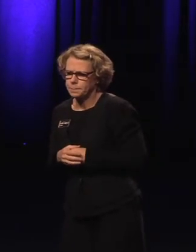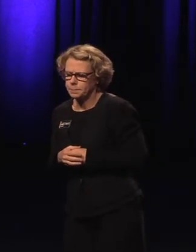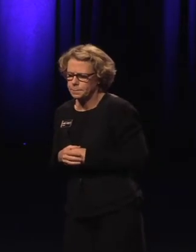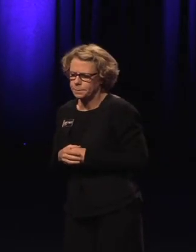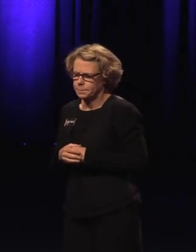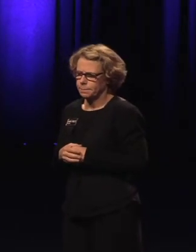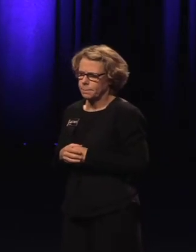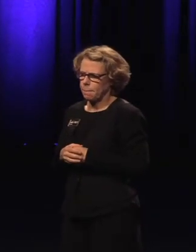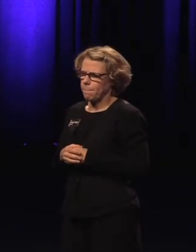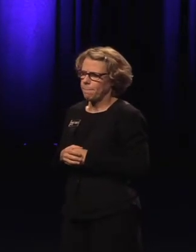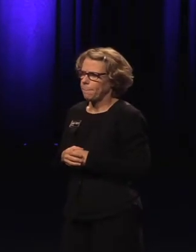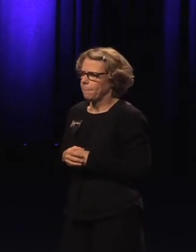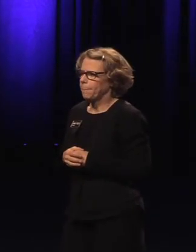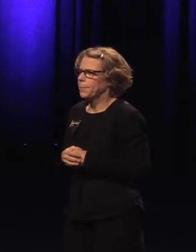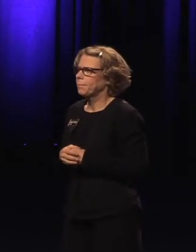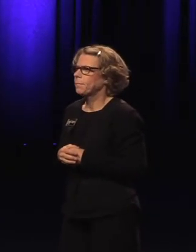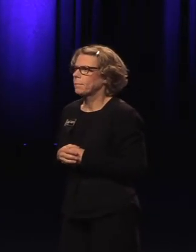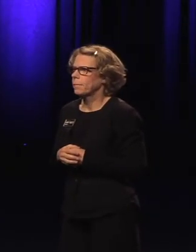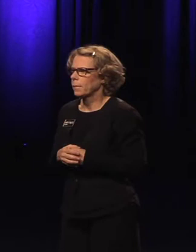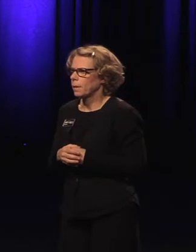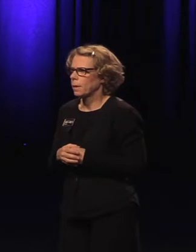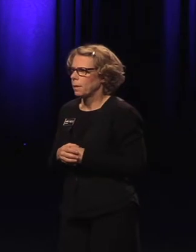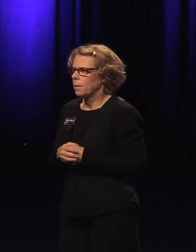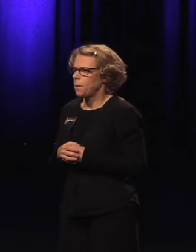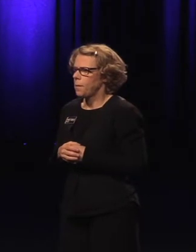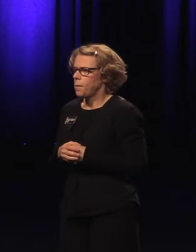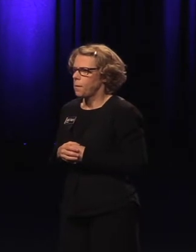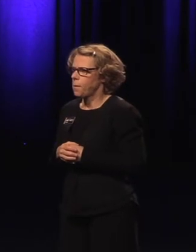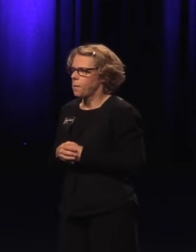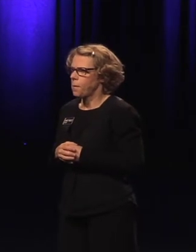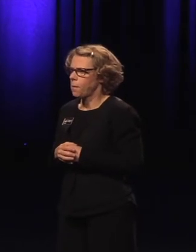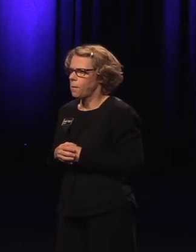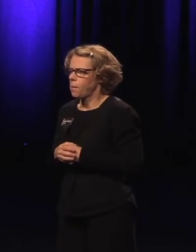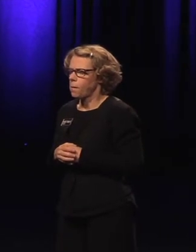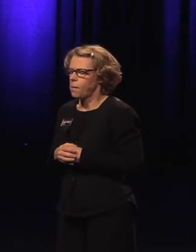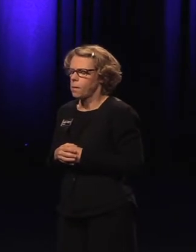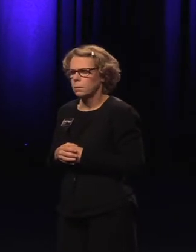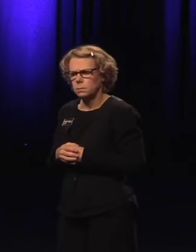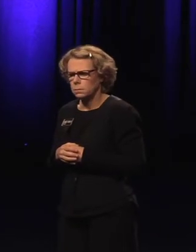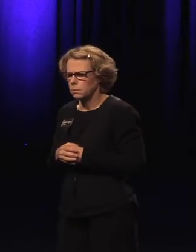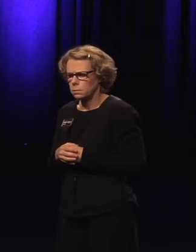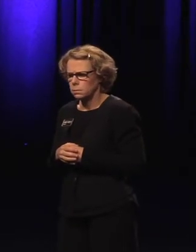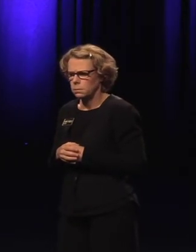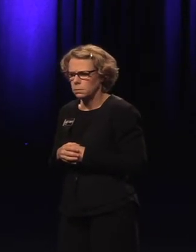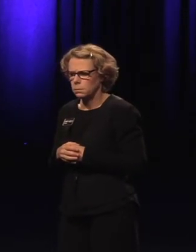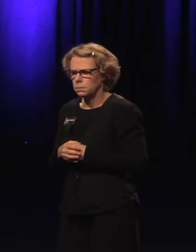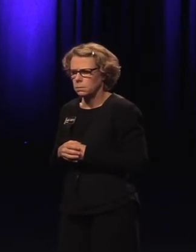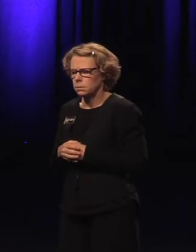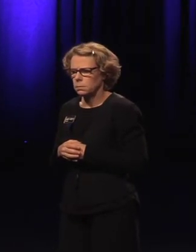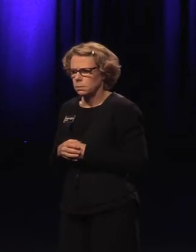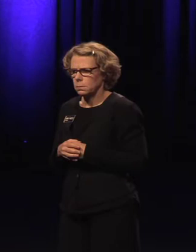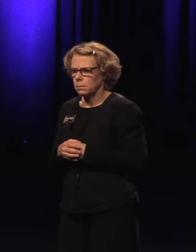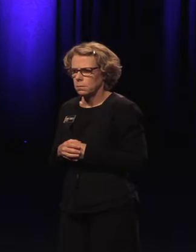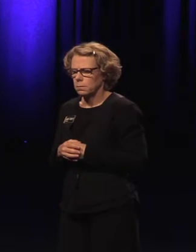fleshed out these rights are the International Covenant on Civil and Political Rights and the International Covenant